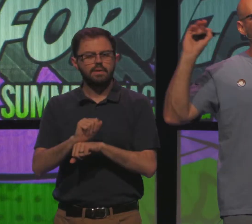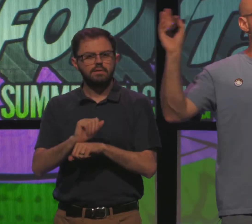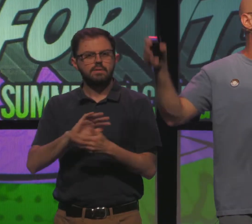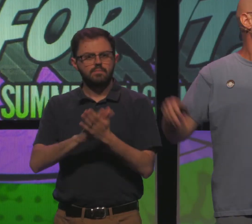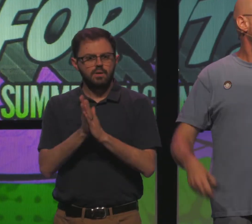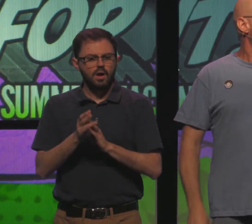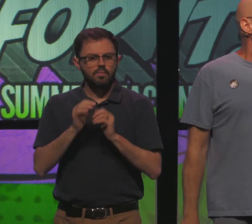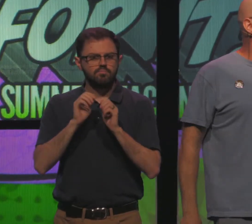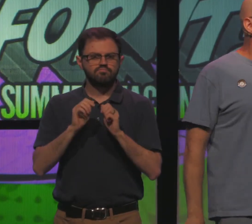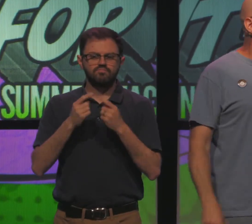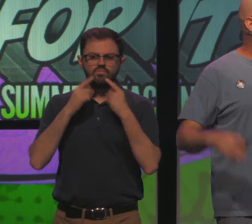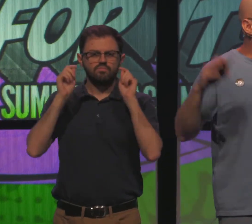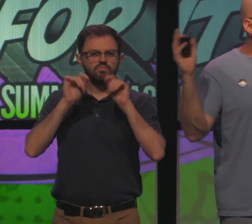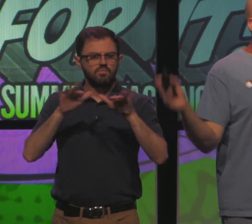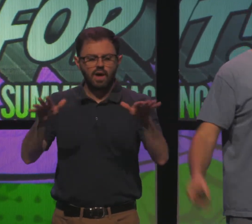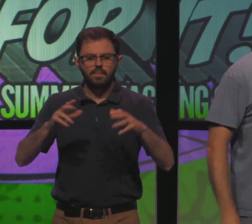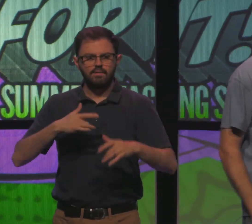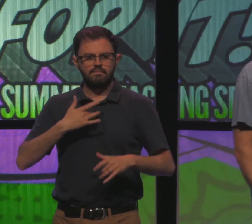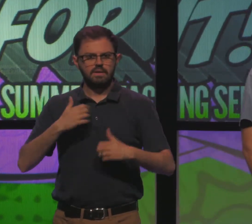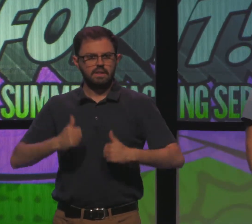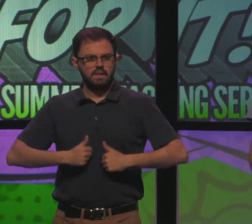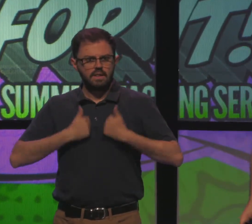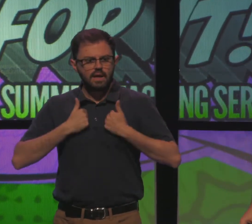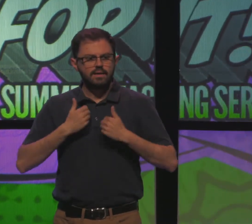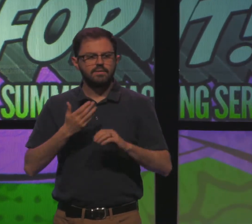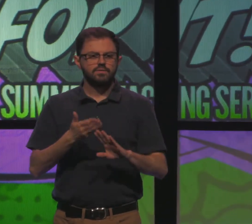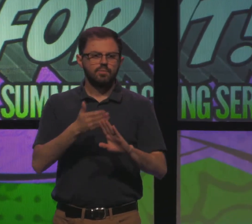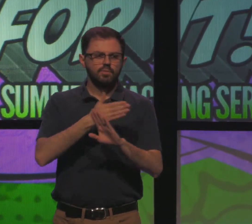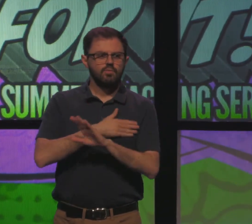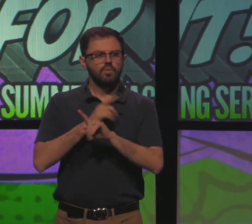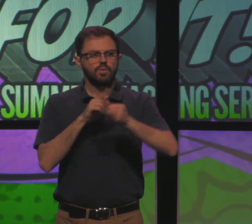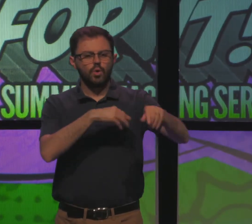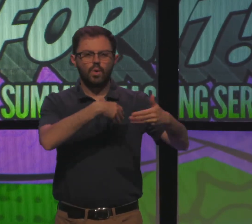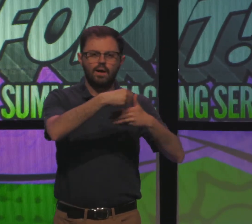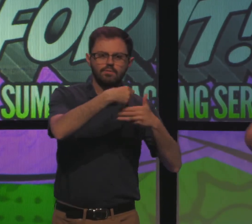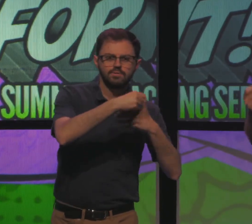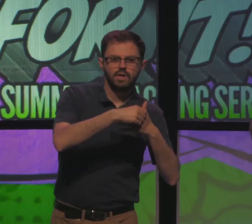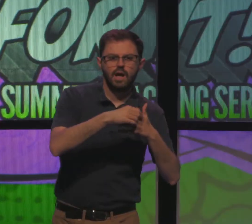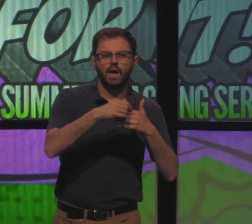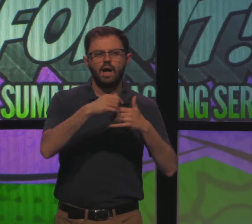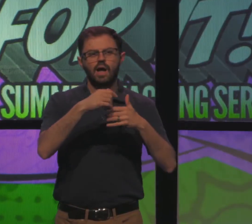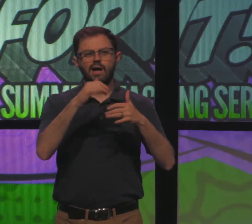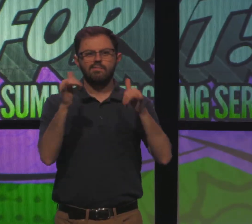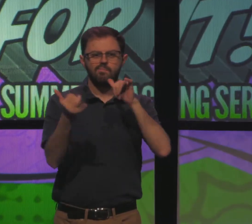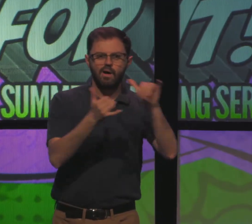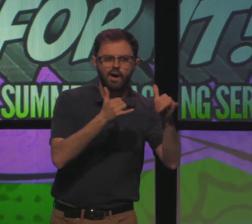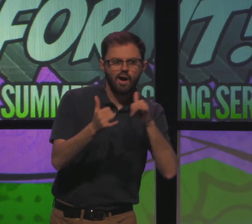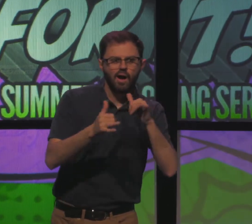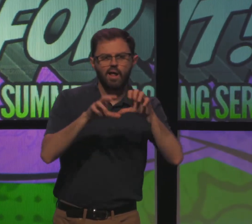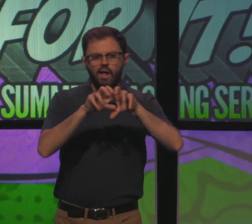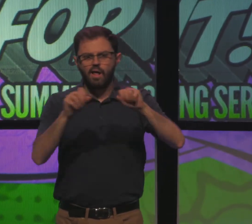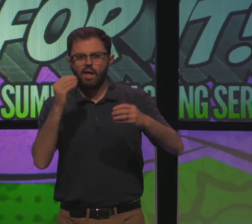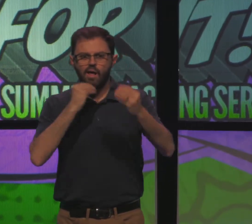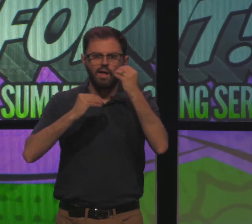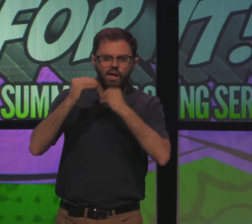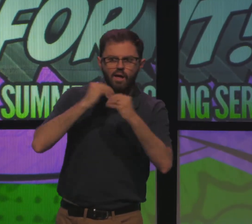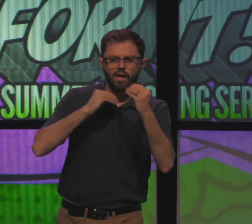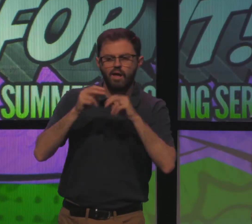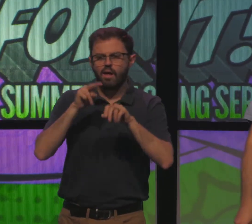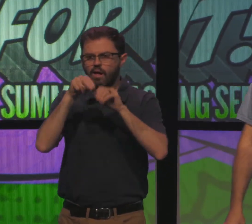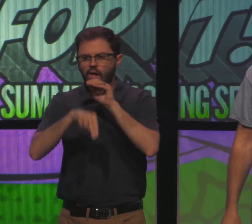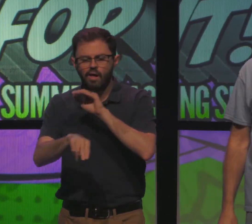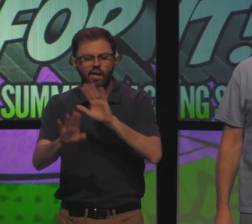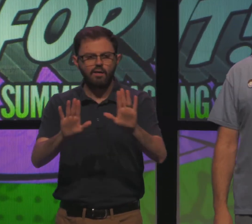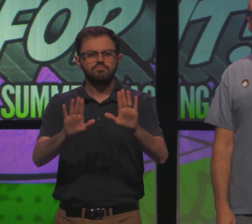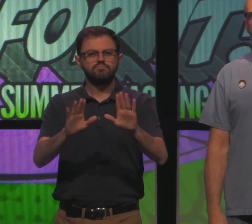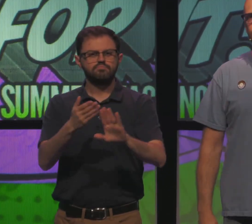we go out and jump on some water slides and eat hot dogs and welcome our community, what is it that God's inviting you into for the